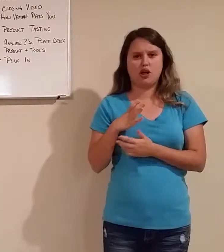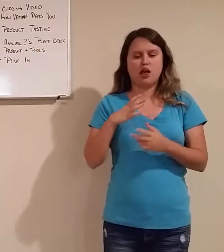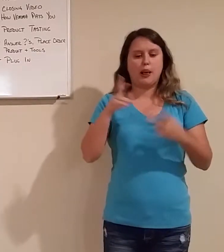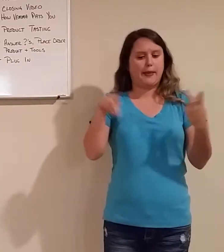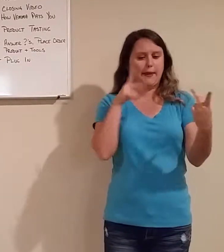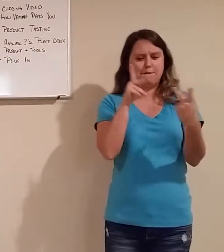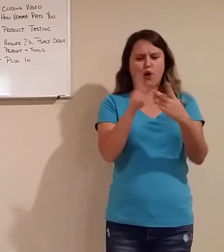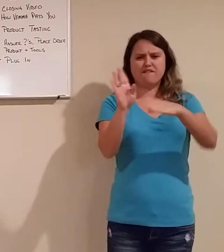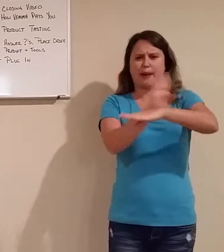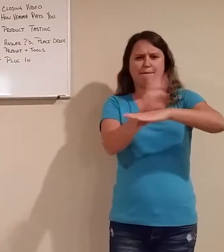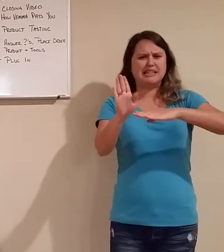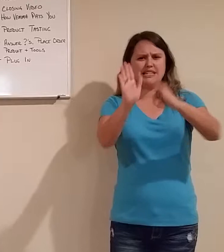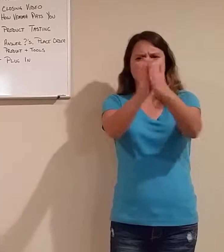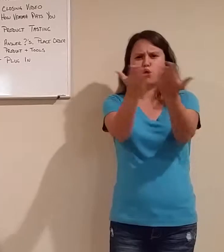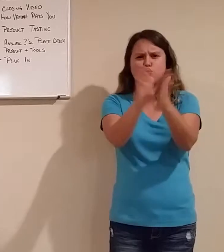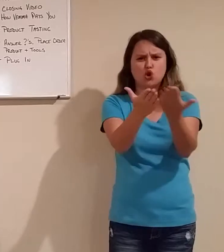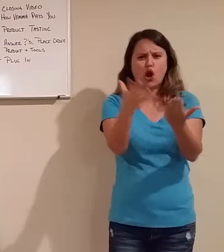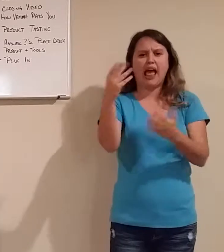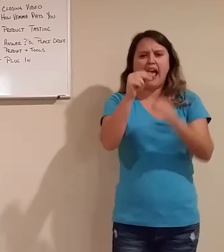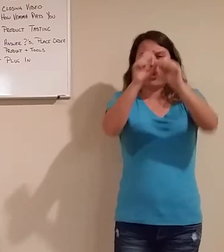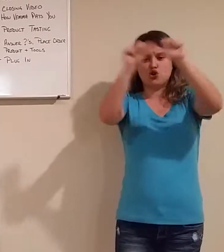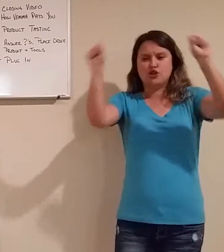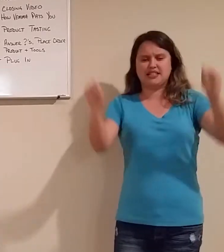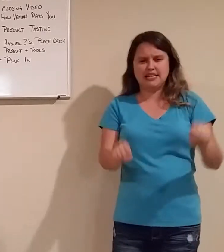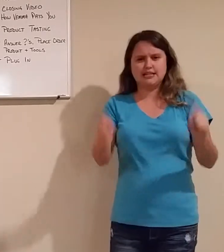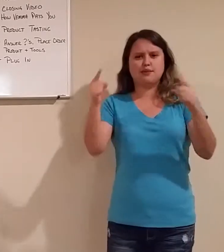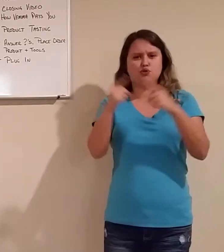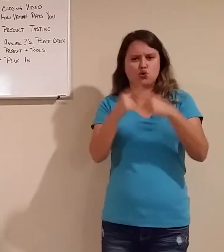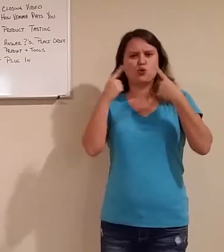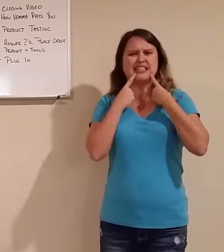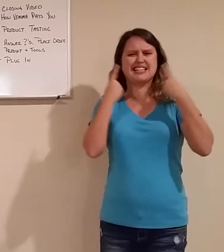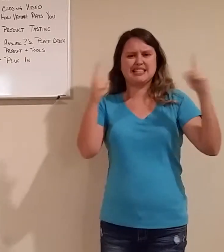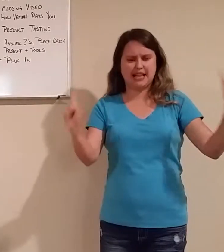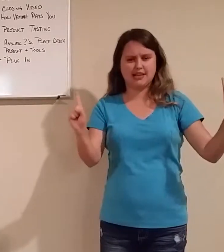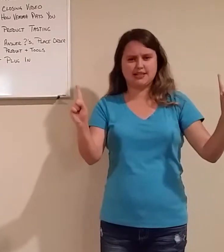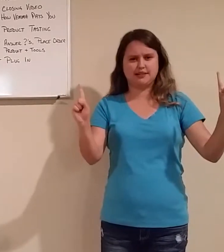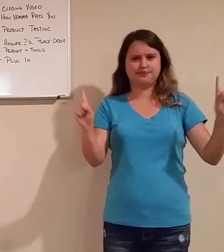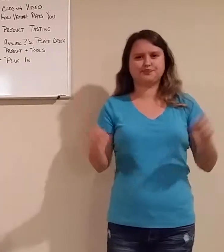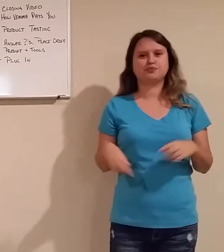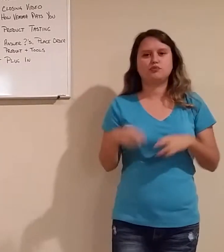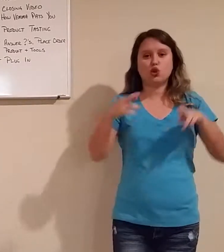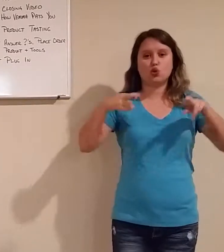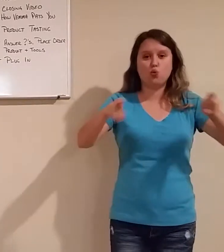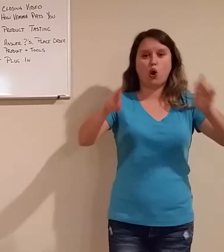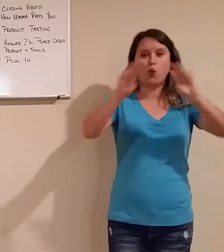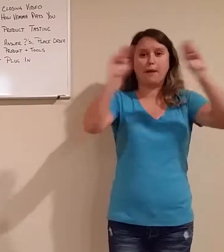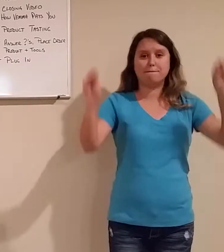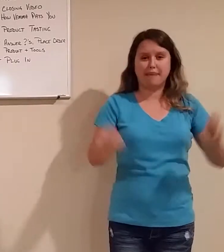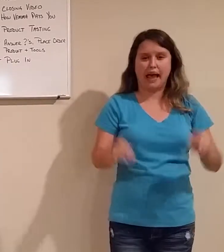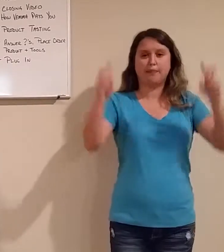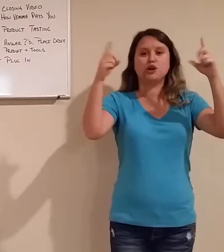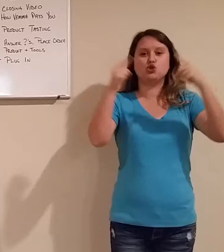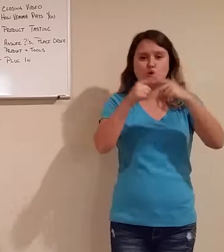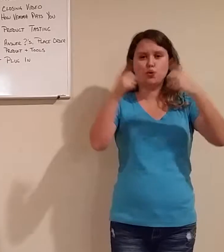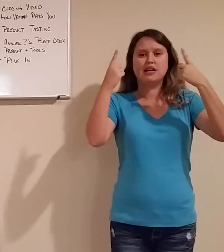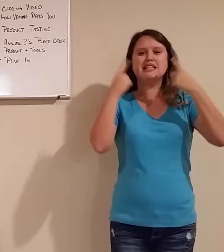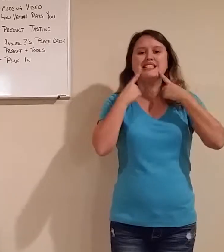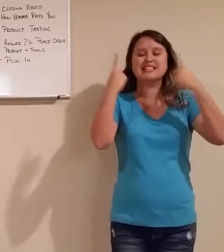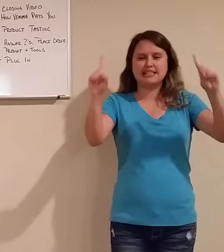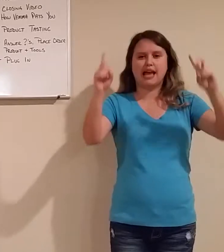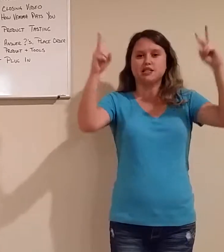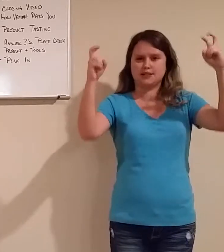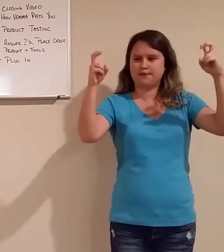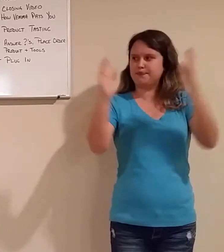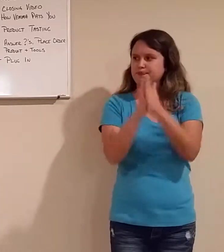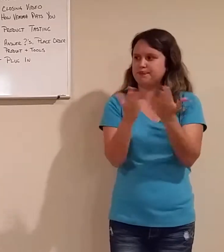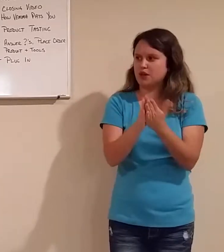brochure, and once again, our system to success, the roadmap to success. Guys, these are very